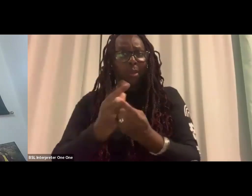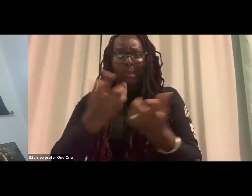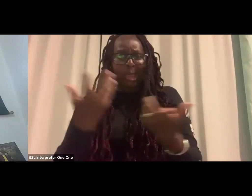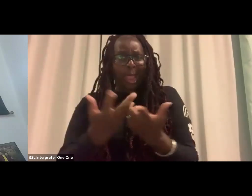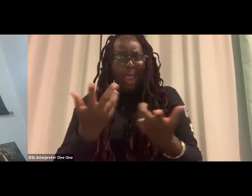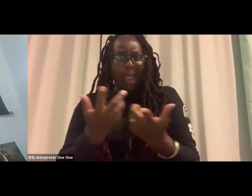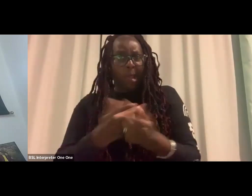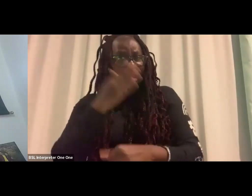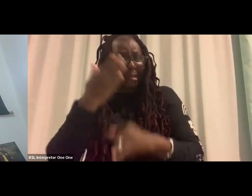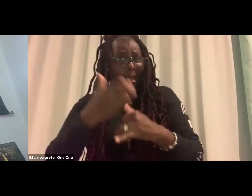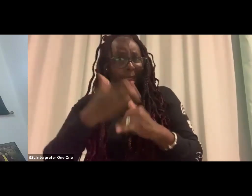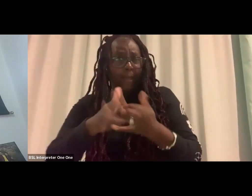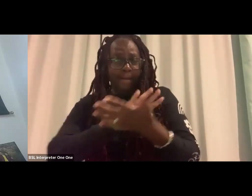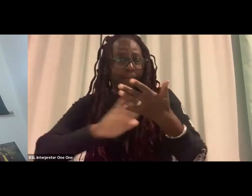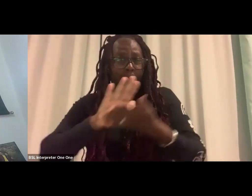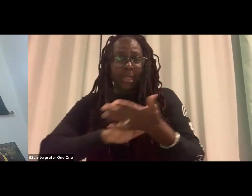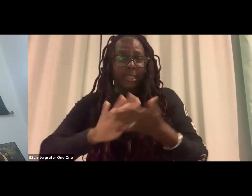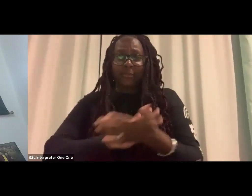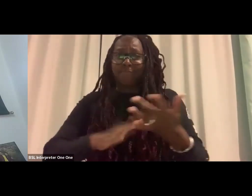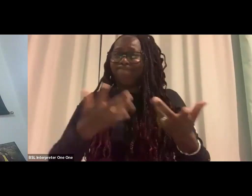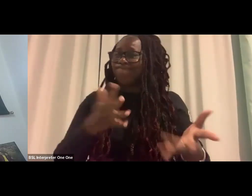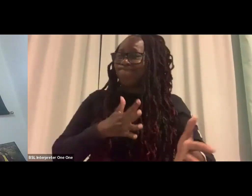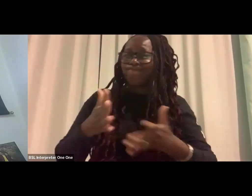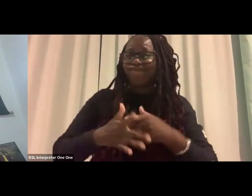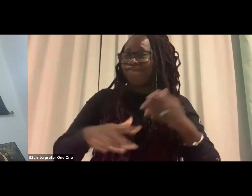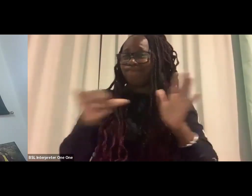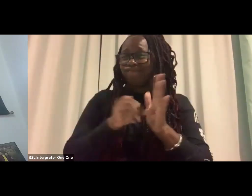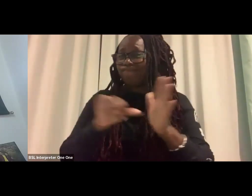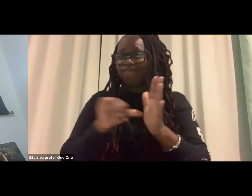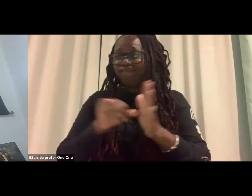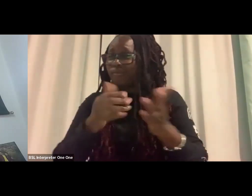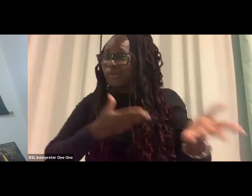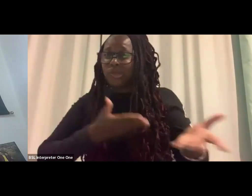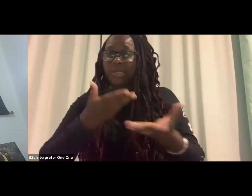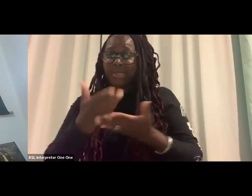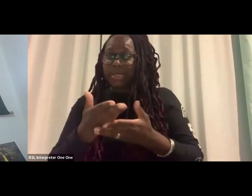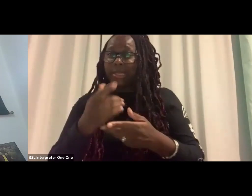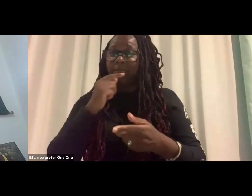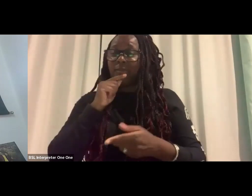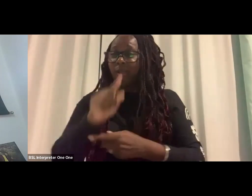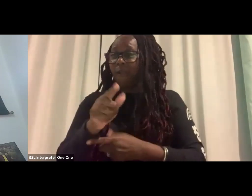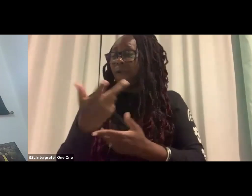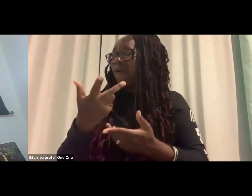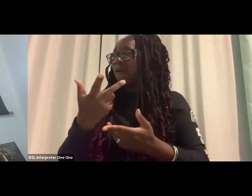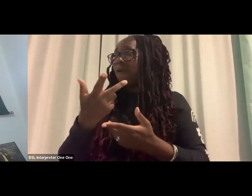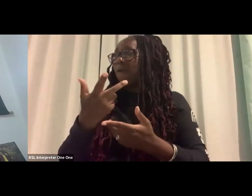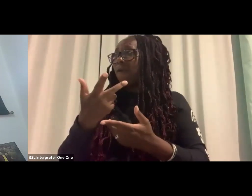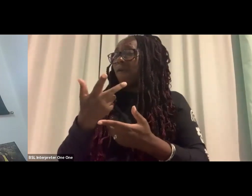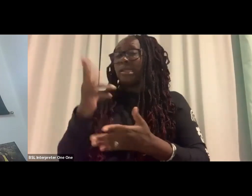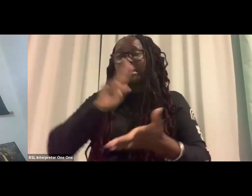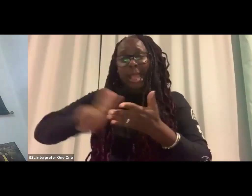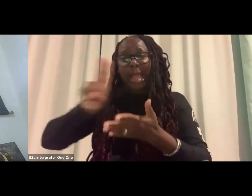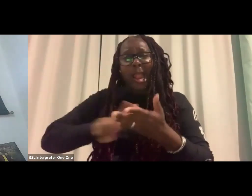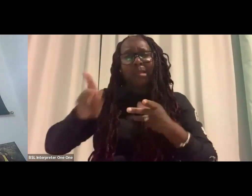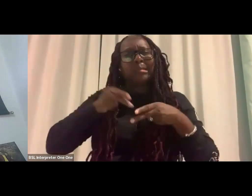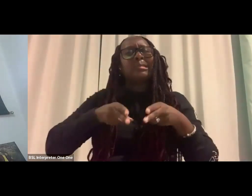end probably not be able to really keep our ecosystem strong. And I